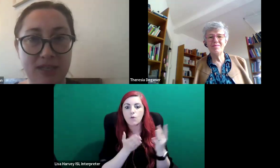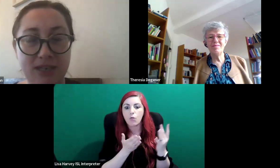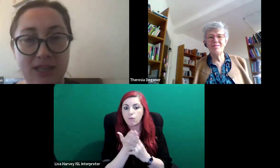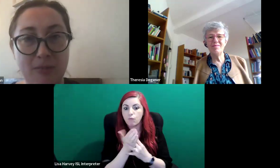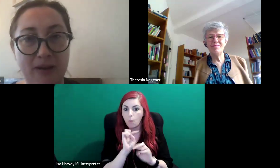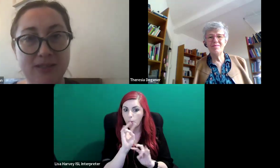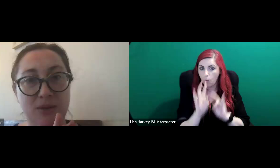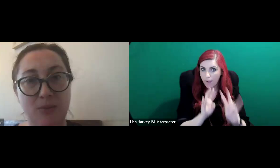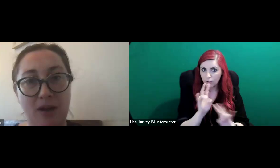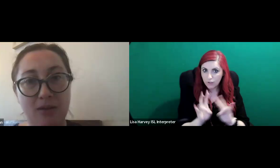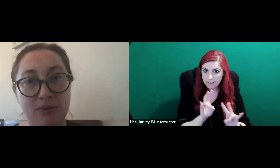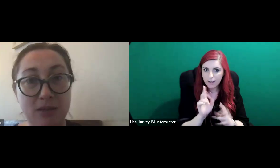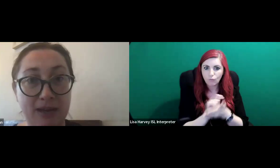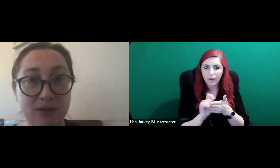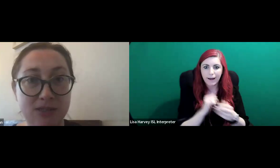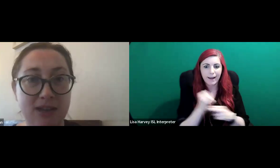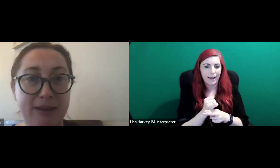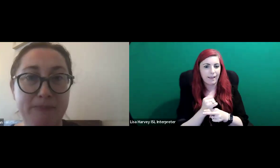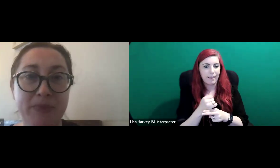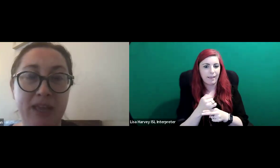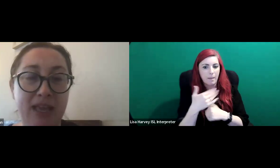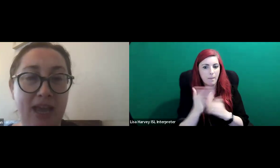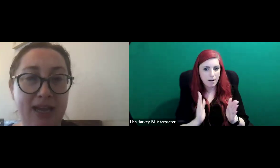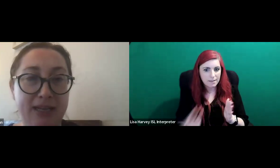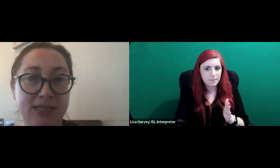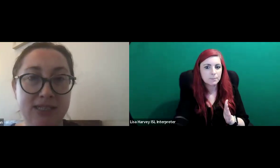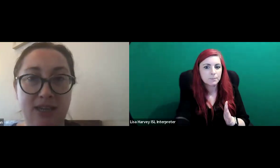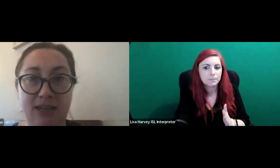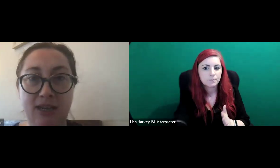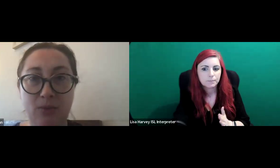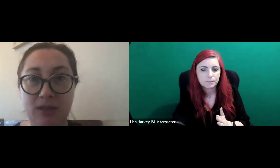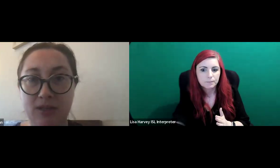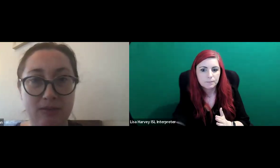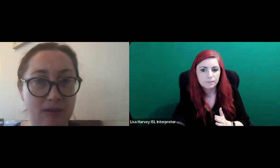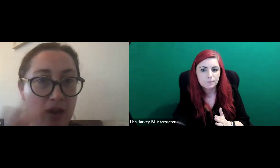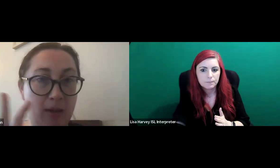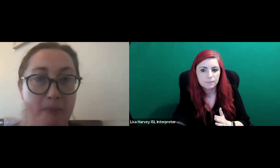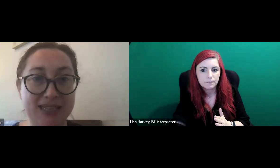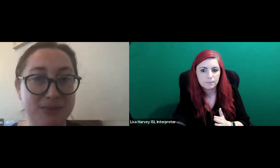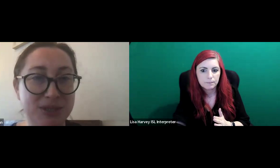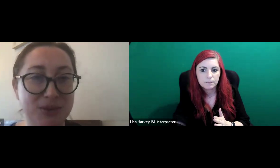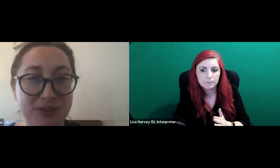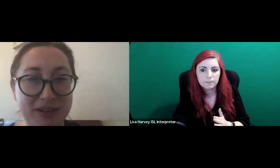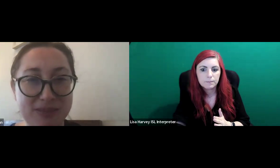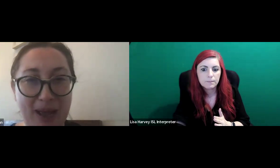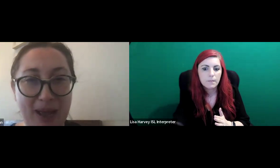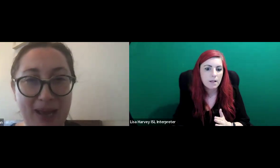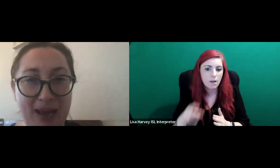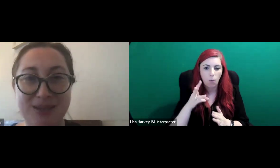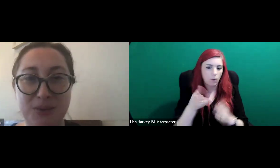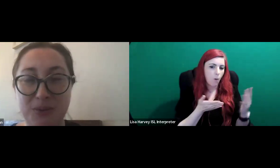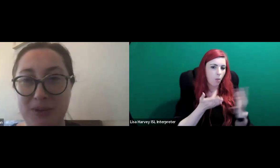have been written in the box so that I'll read them out, and we'll pass them to the